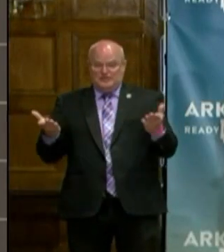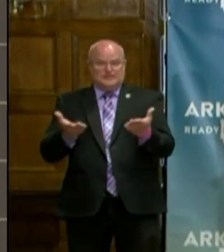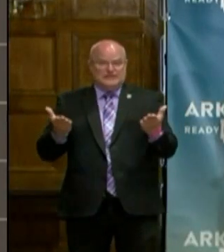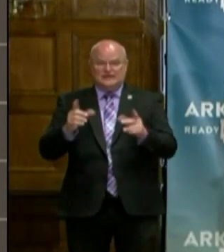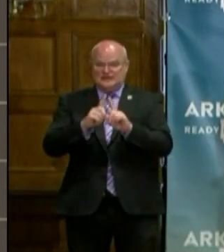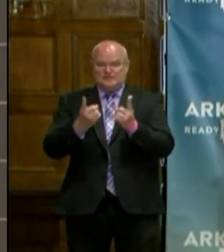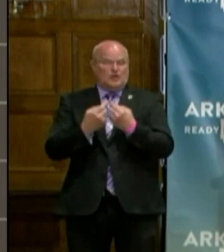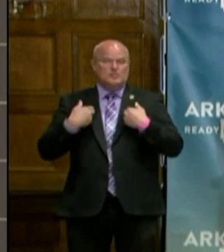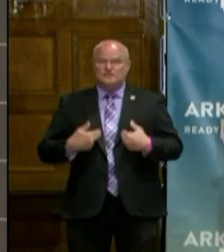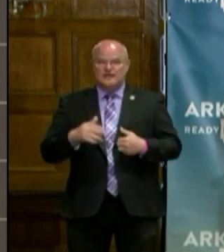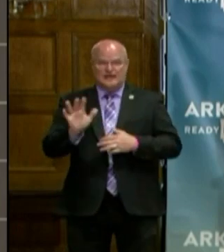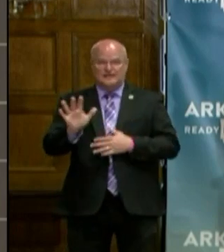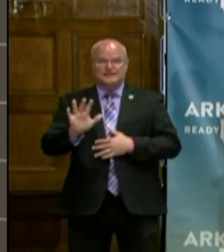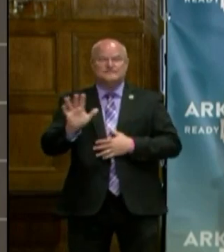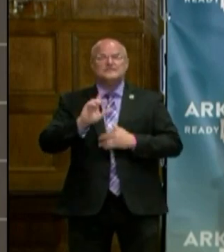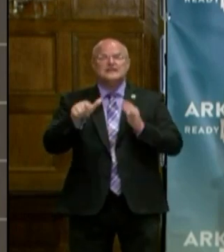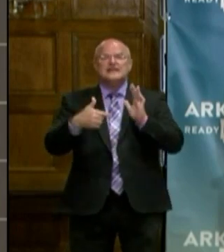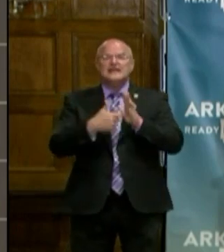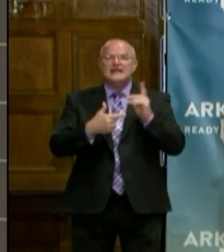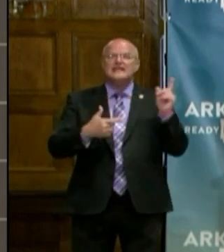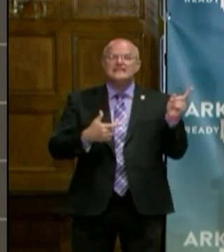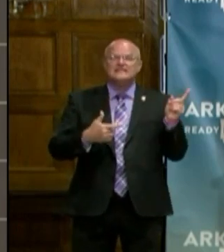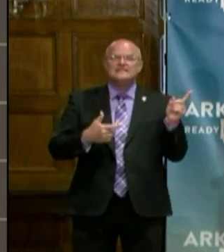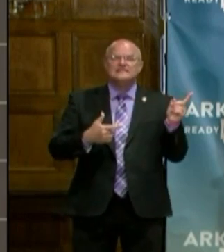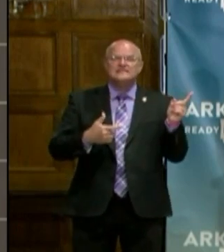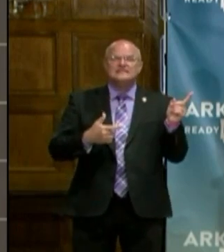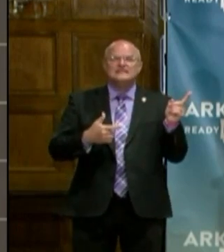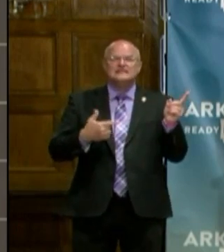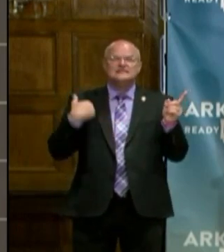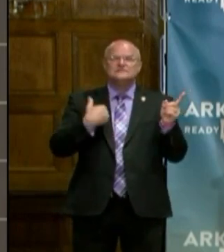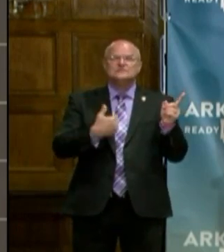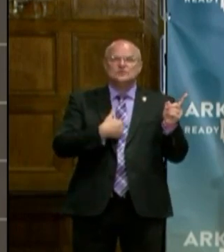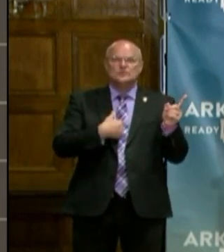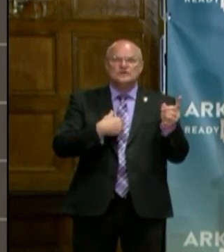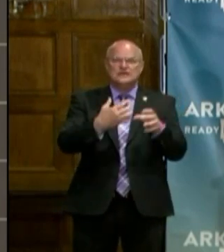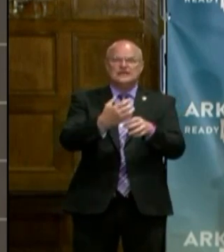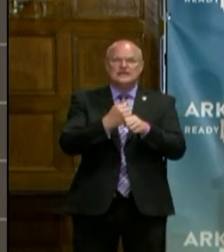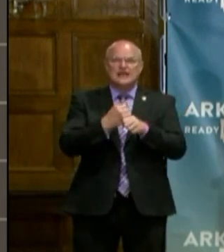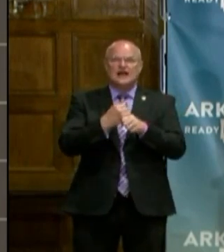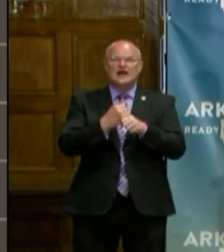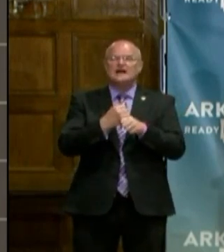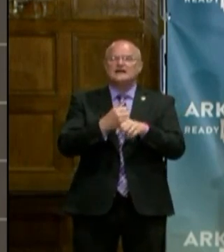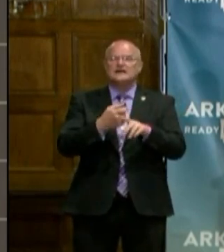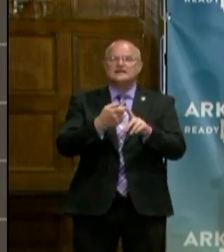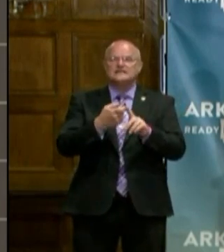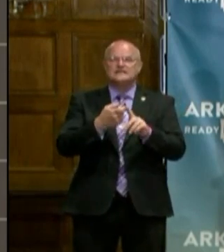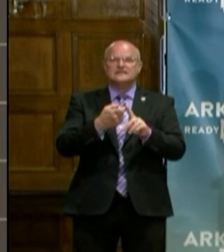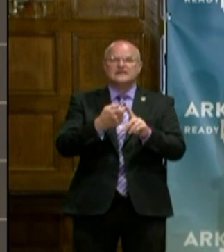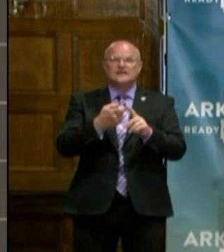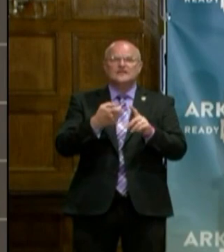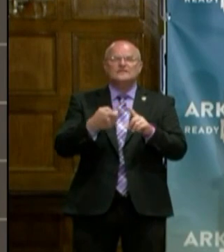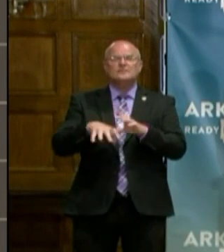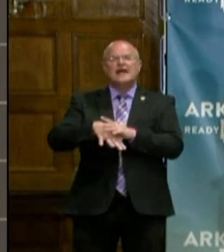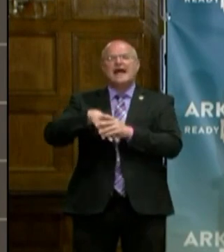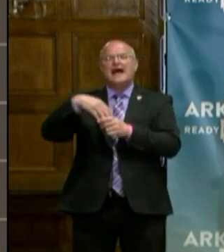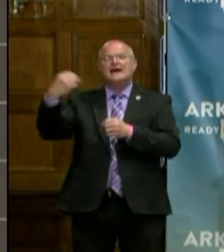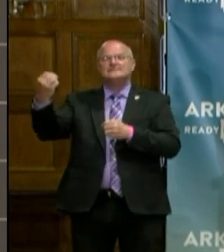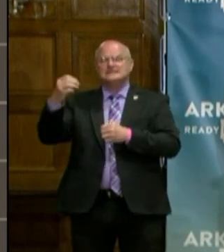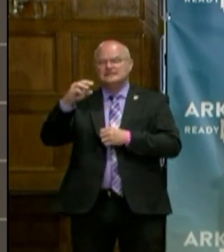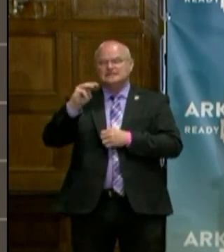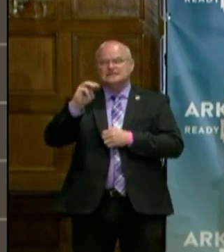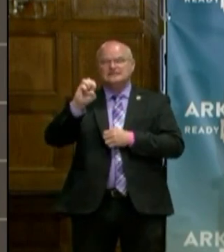the Department of Health. This we got simply on the outside